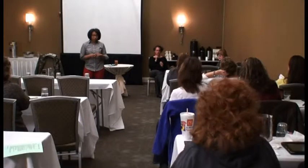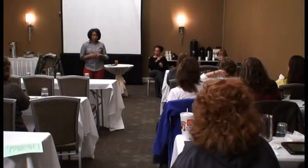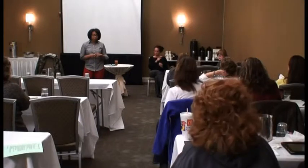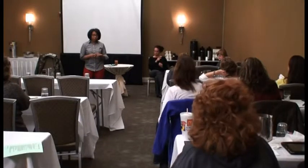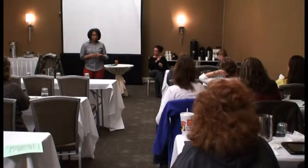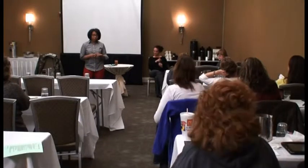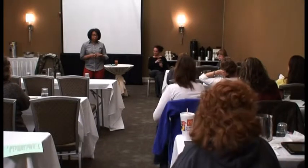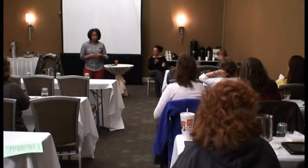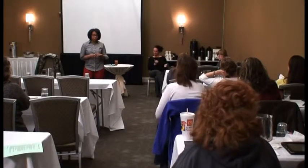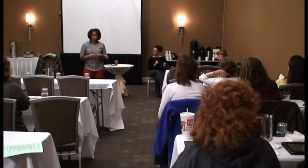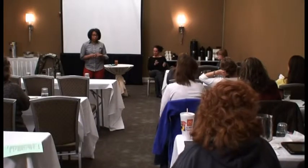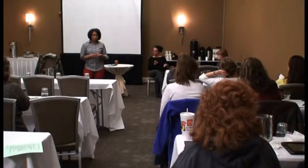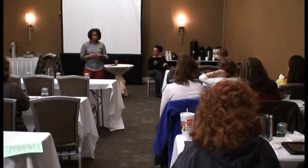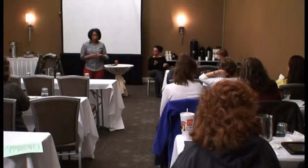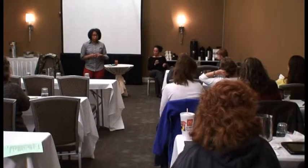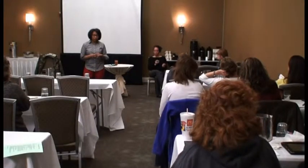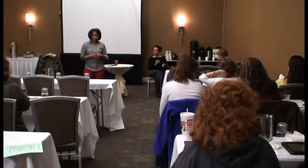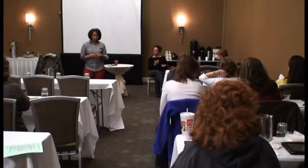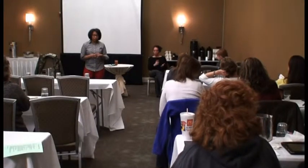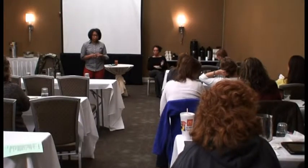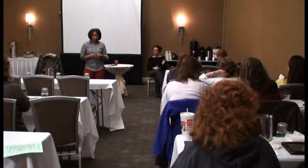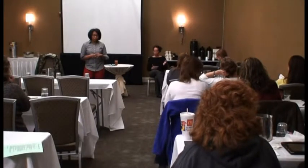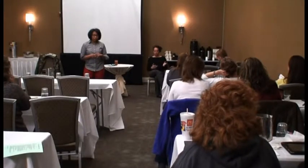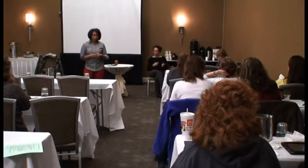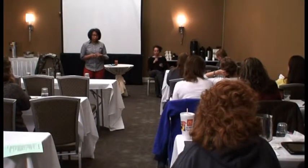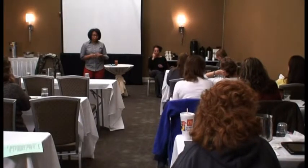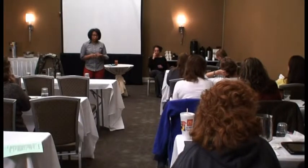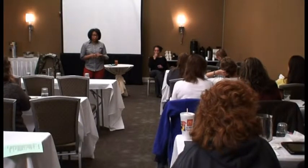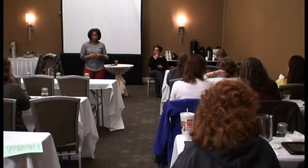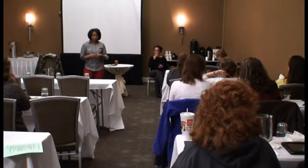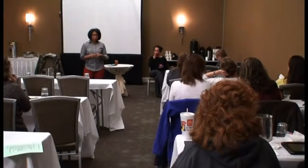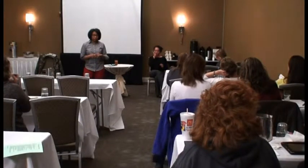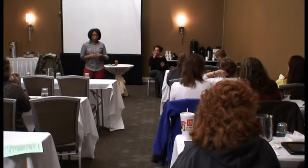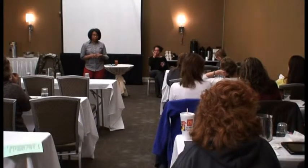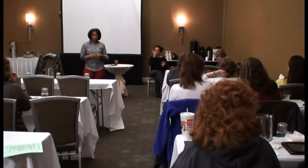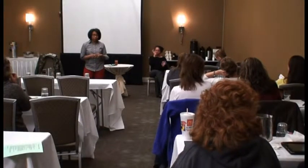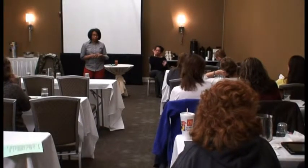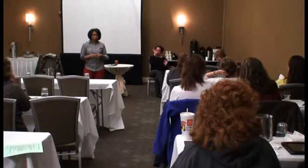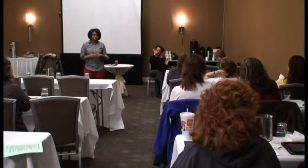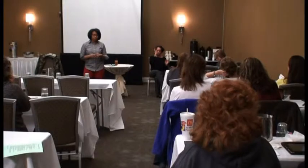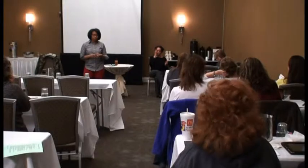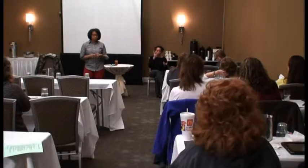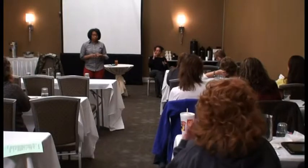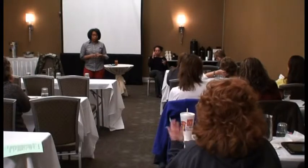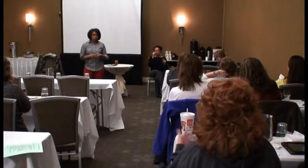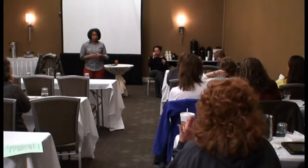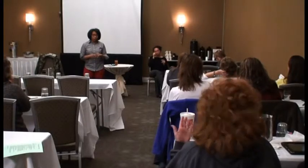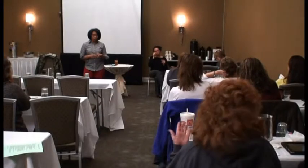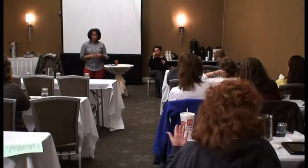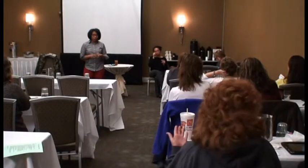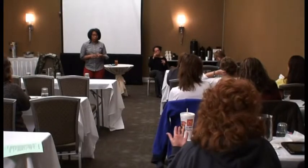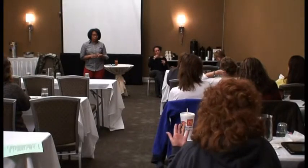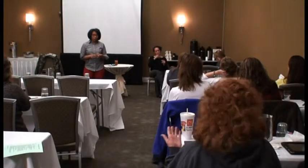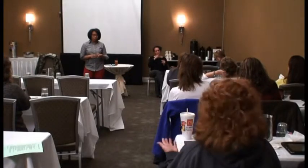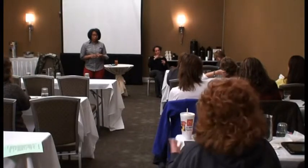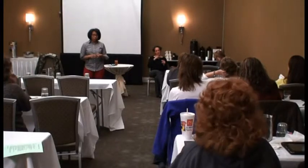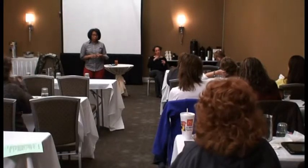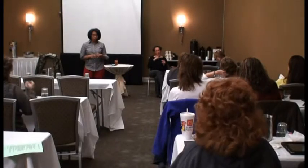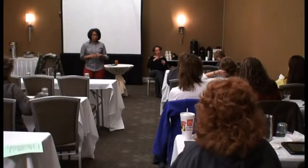that, but I mean, the whole time you're trying to work with him, his eyes are kind of rolling back and or they're closed, he's